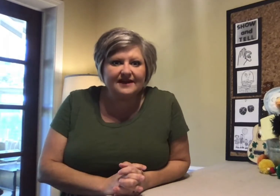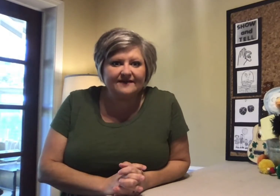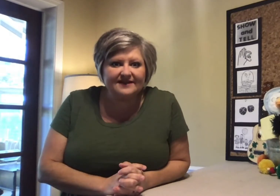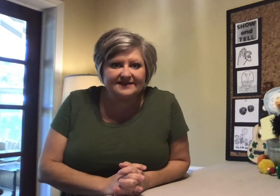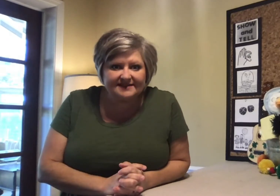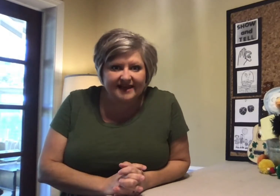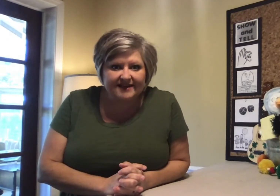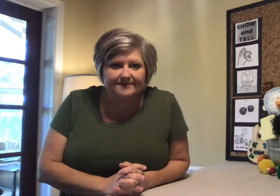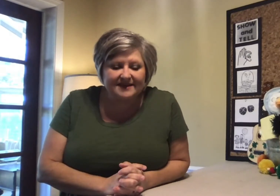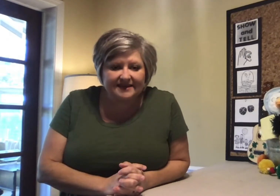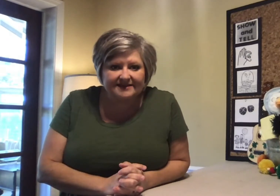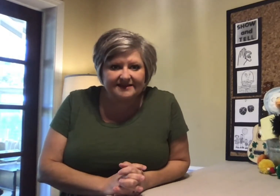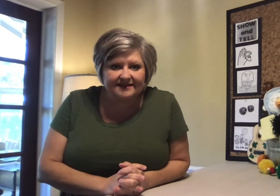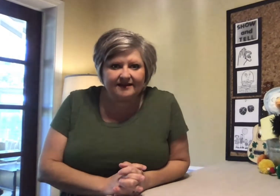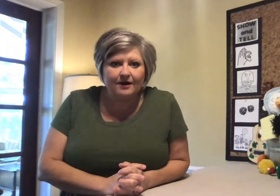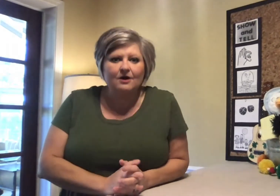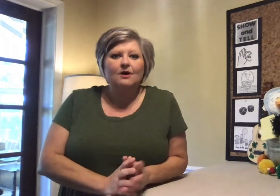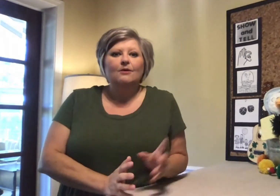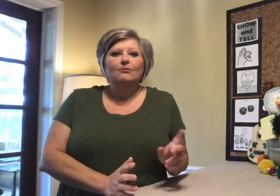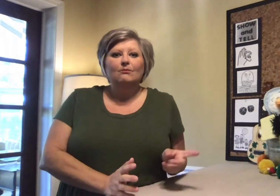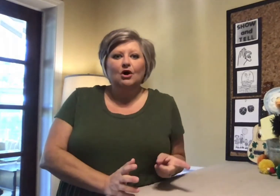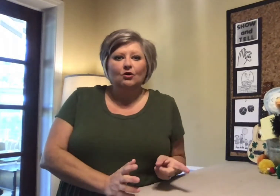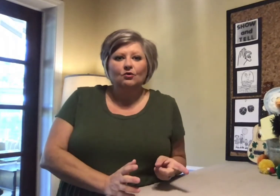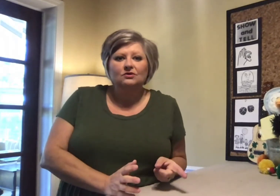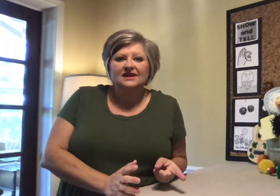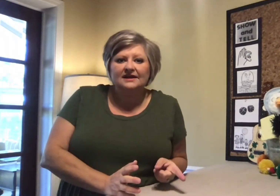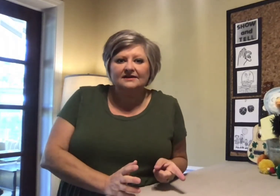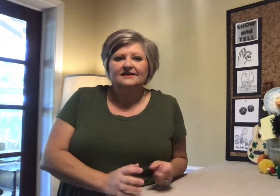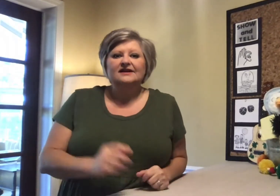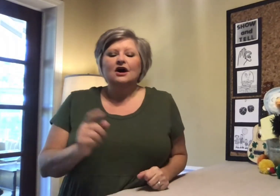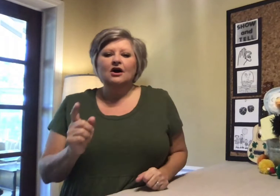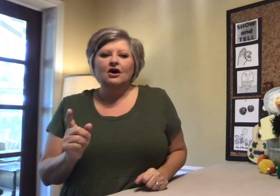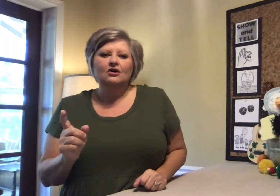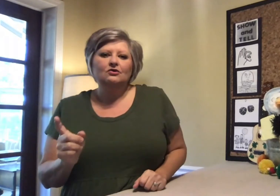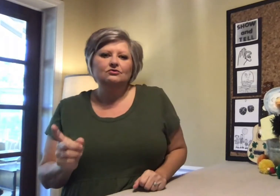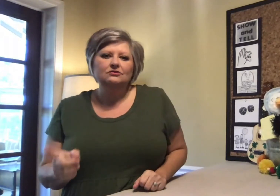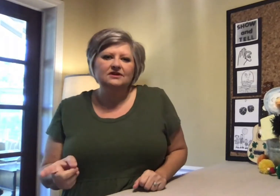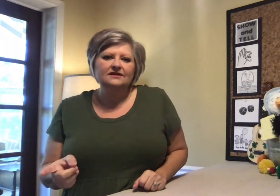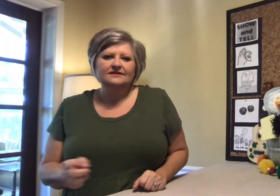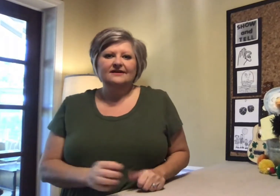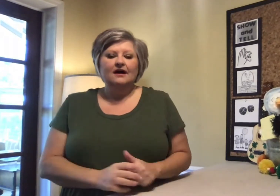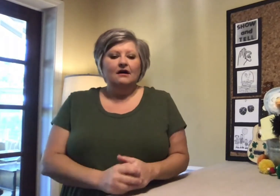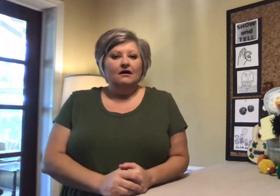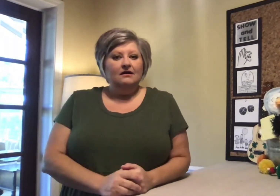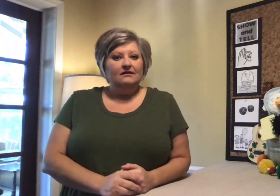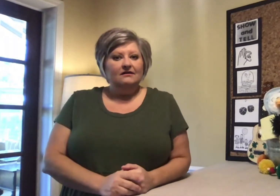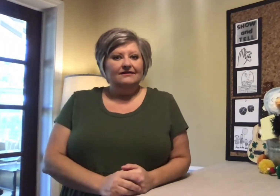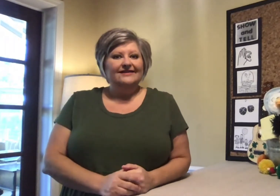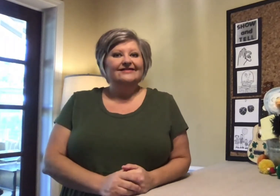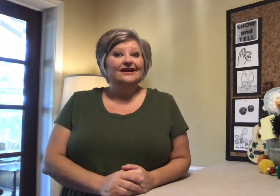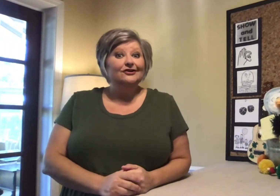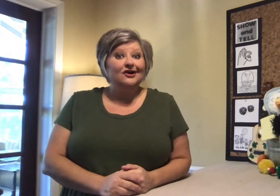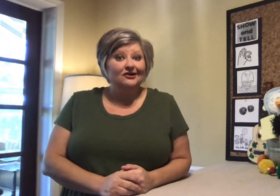the same ending? Mole, hole. They're